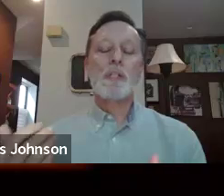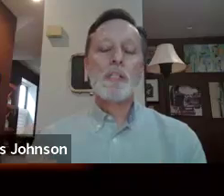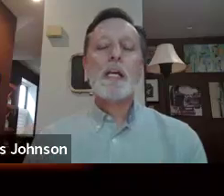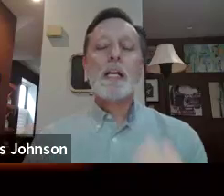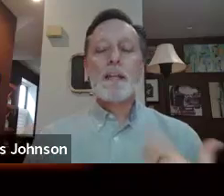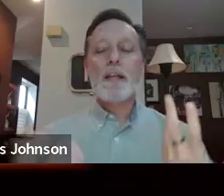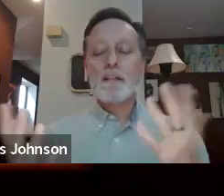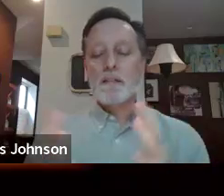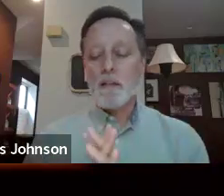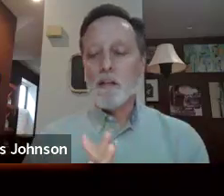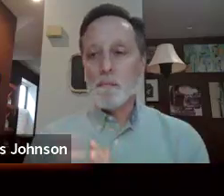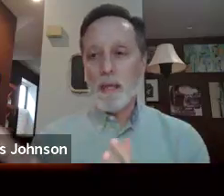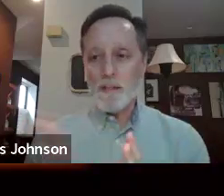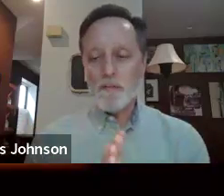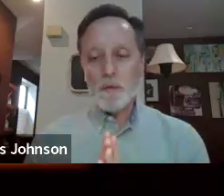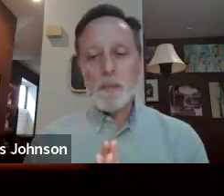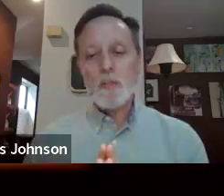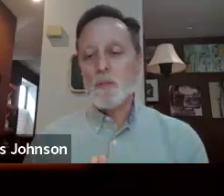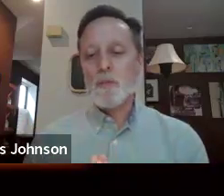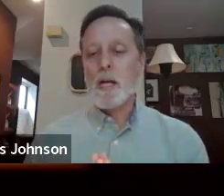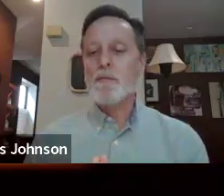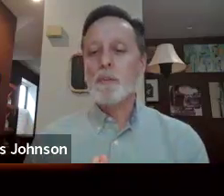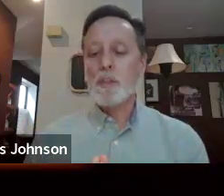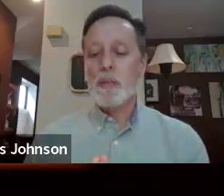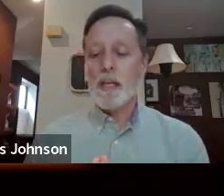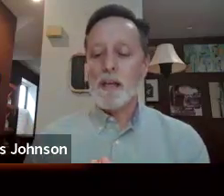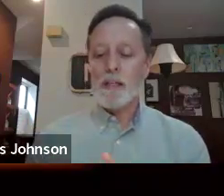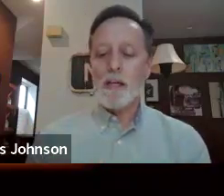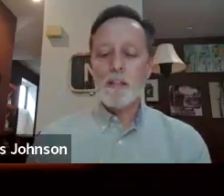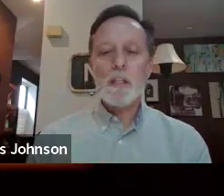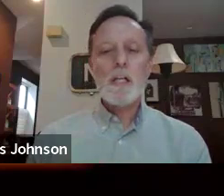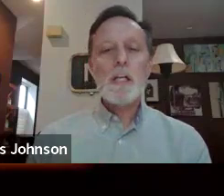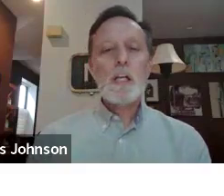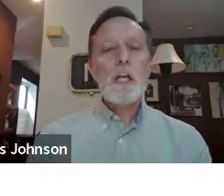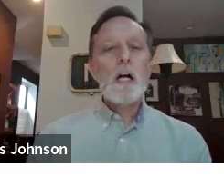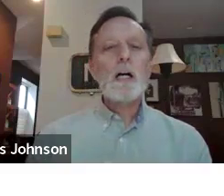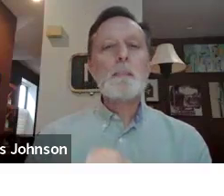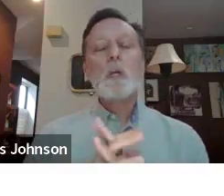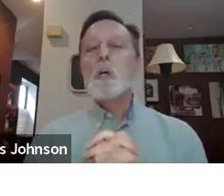by insurance. And then as everyone's mentioned, there's time for Q&A at the end.